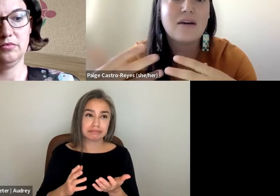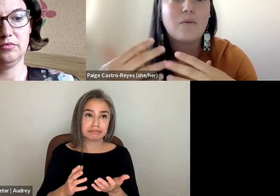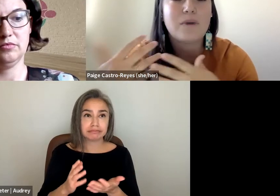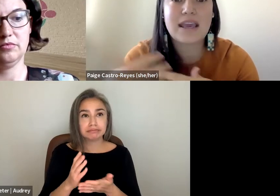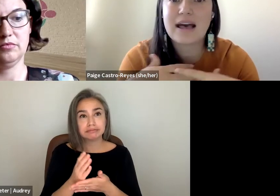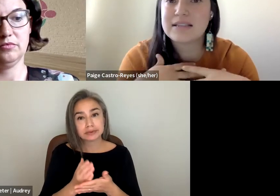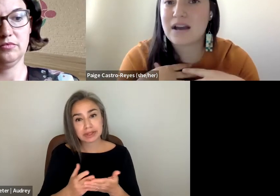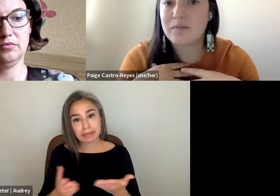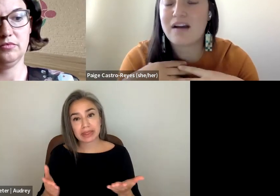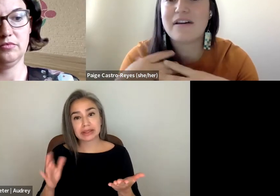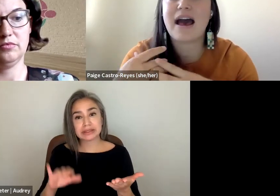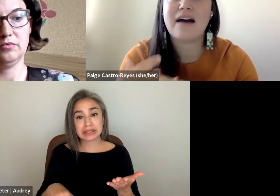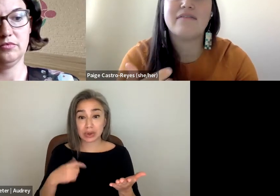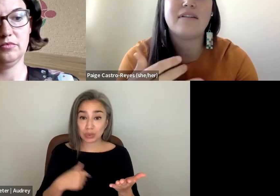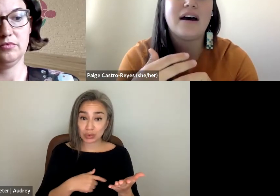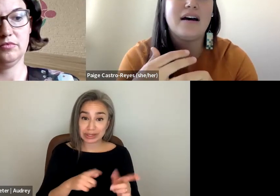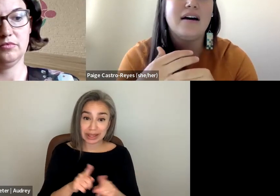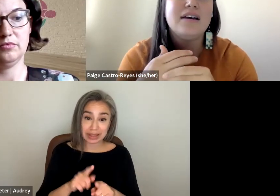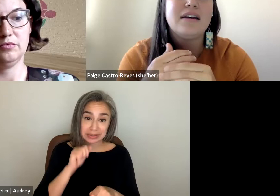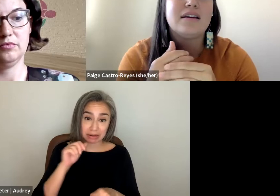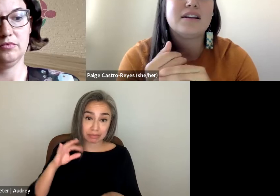things that we as a nonprofit have